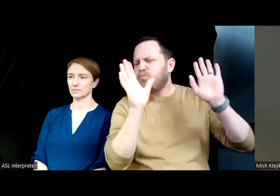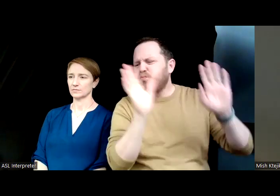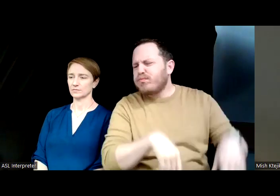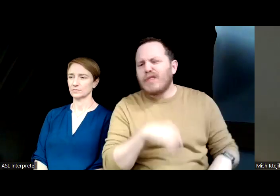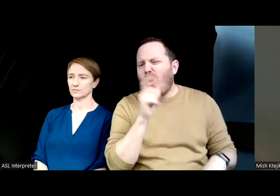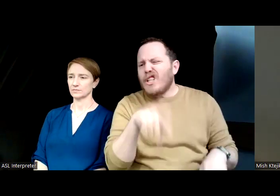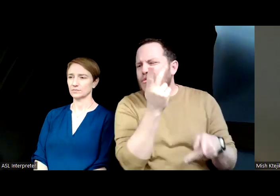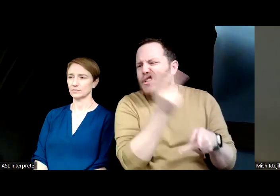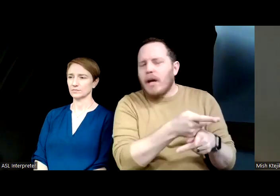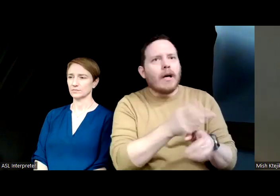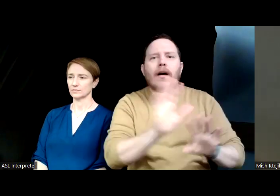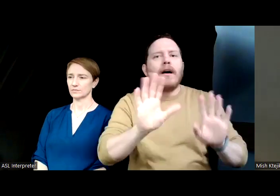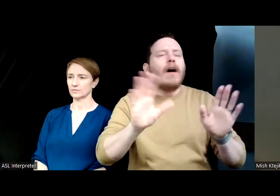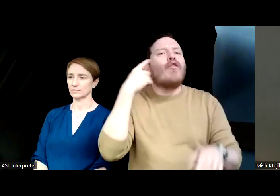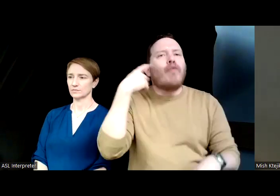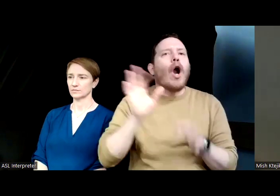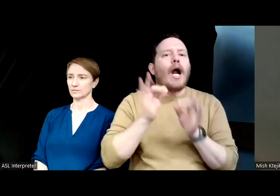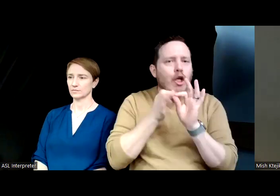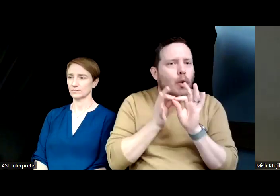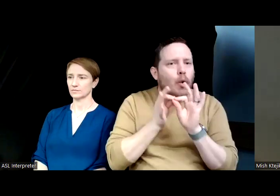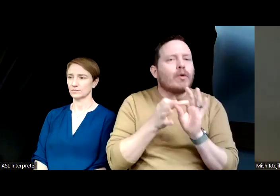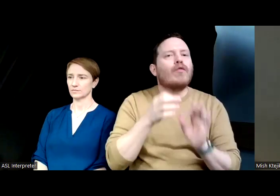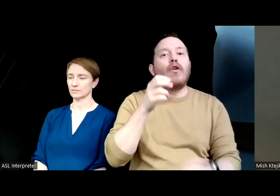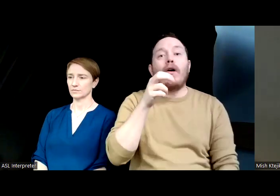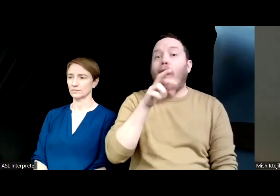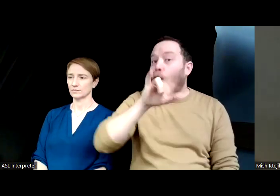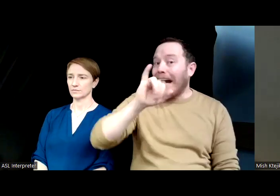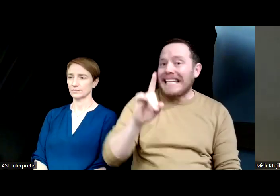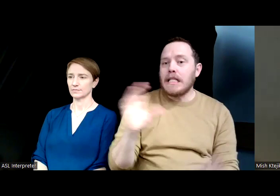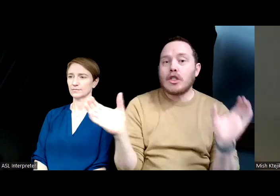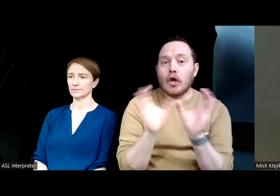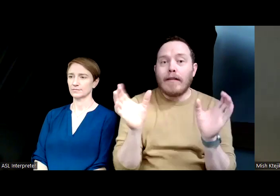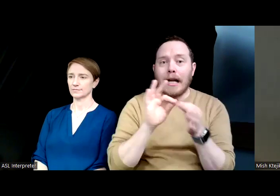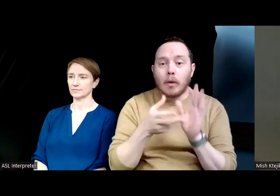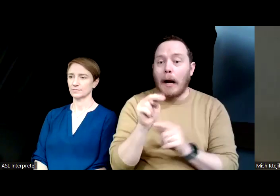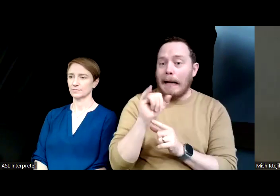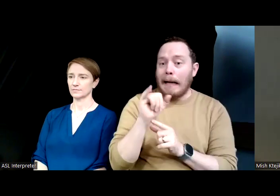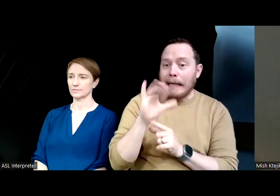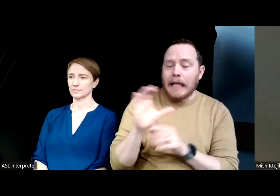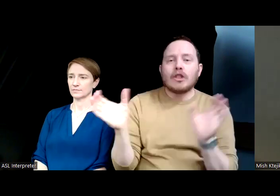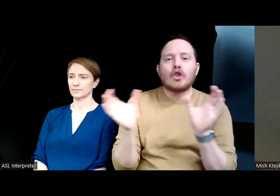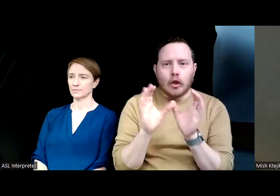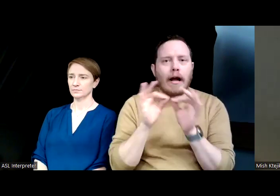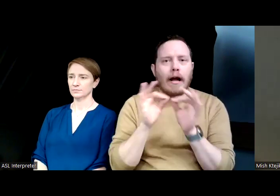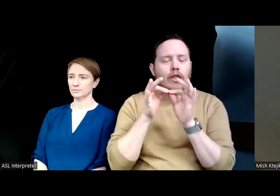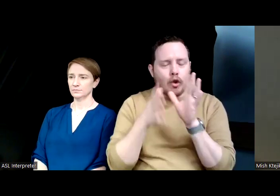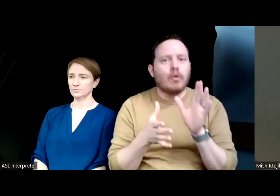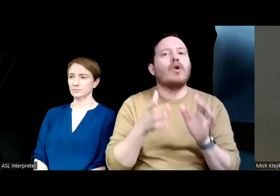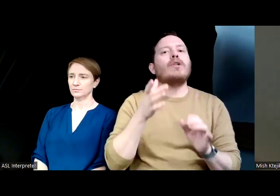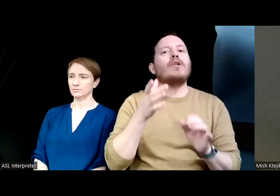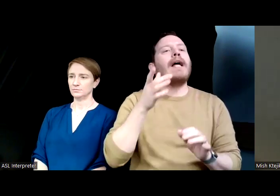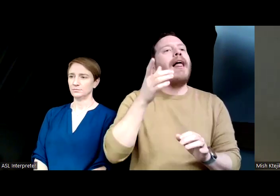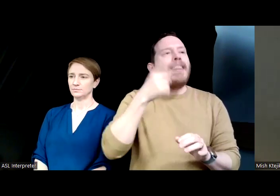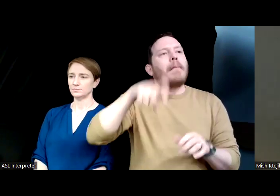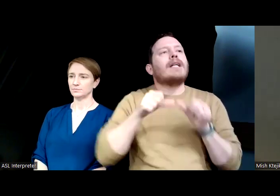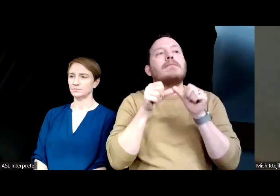national certification, thinking, oh, we don't need to maintain that, but that's not true for interpreters. The RID certification and